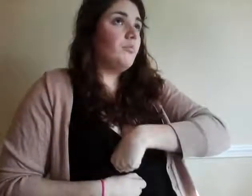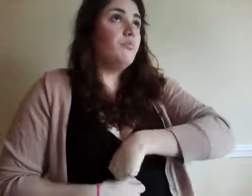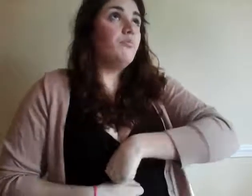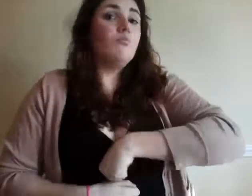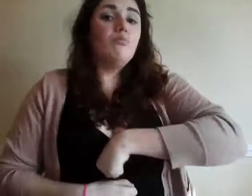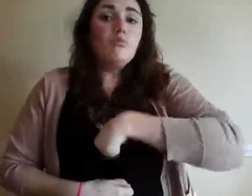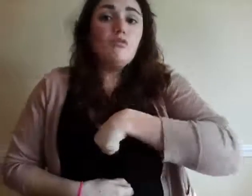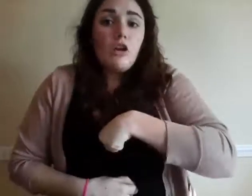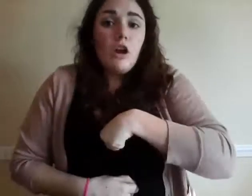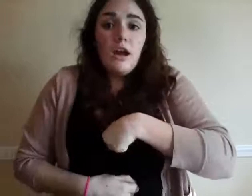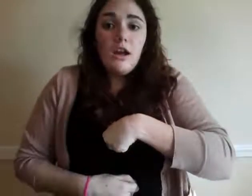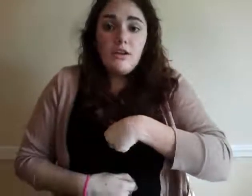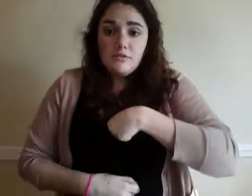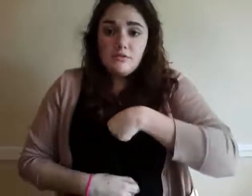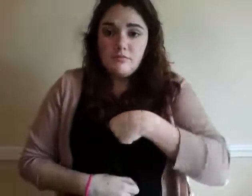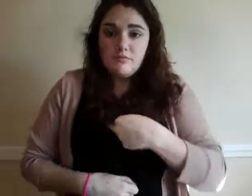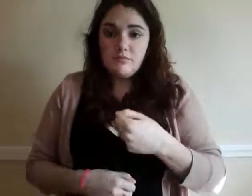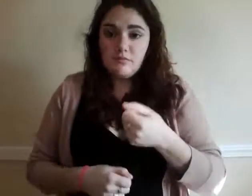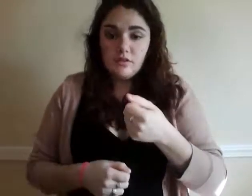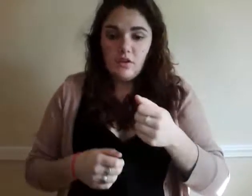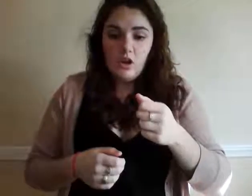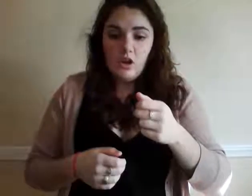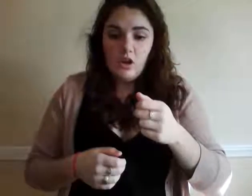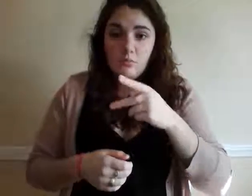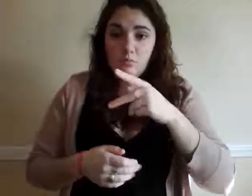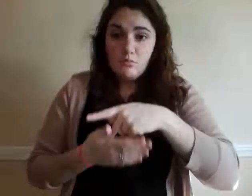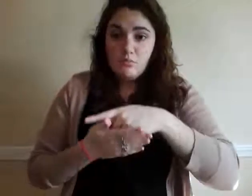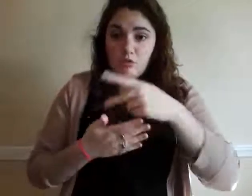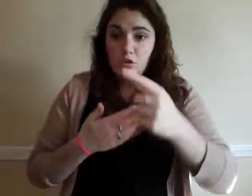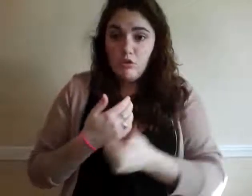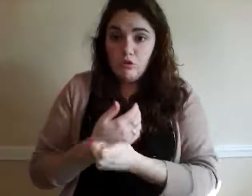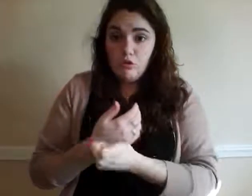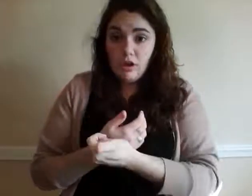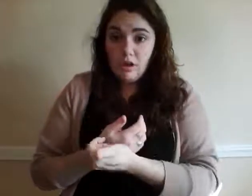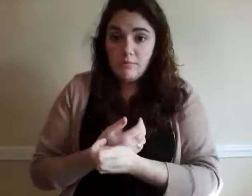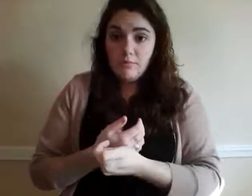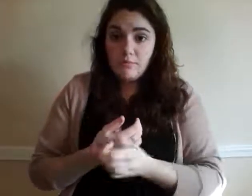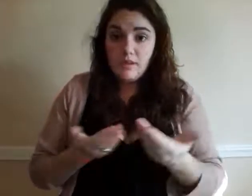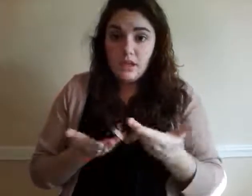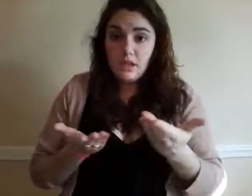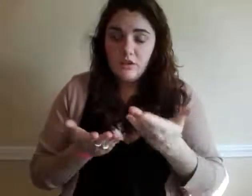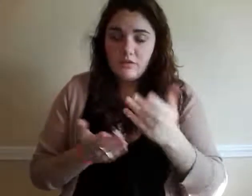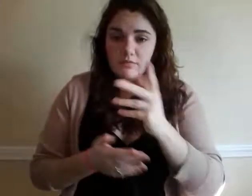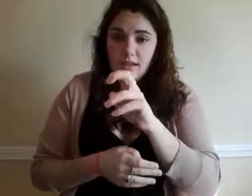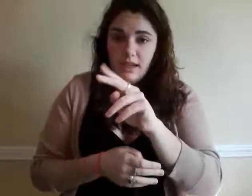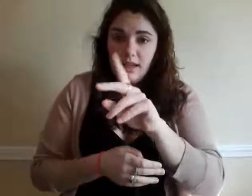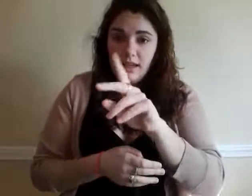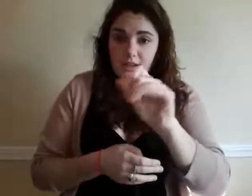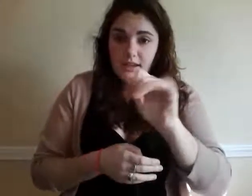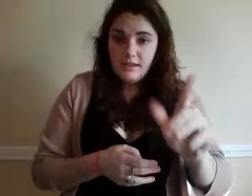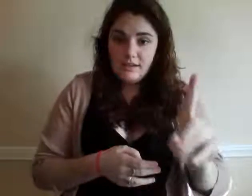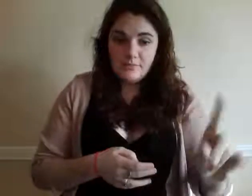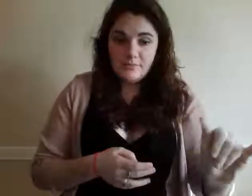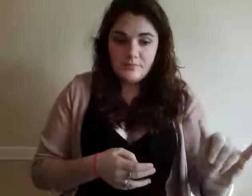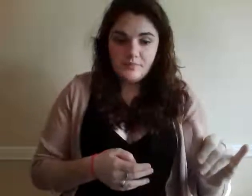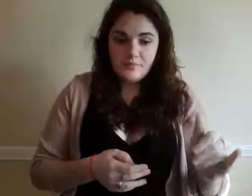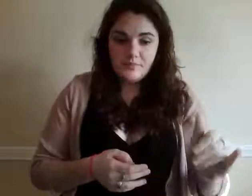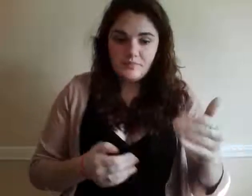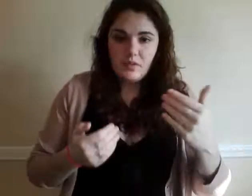do a school where we've really got people who have background and experience in working with deaf and hard of hearing children, so